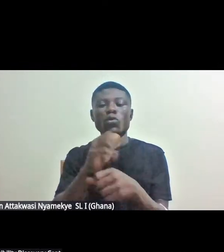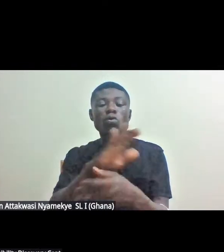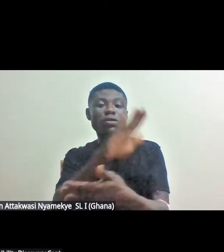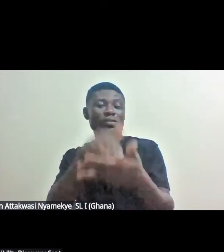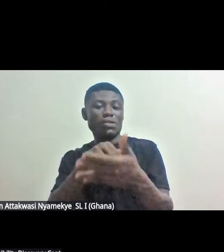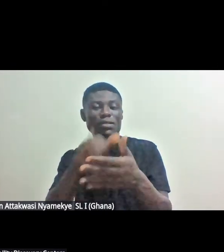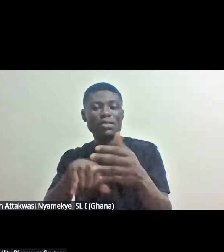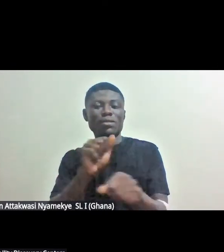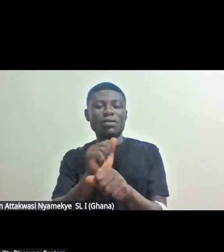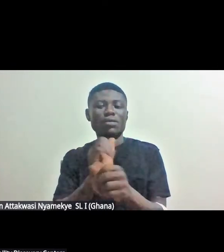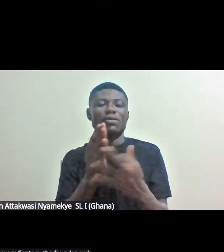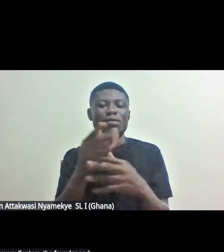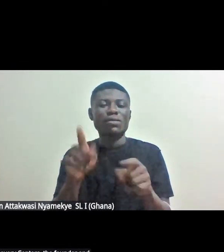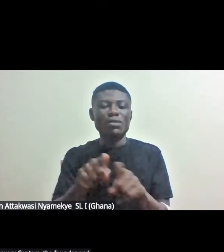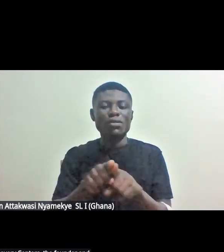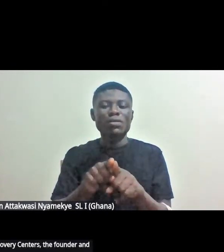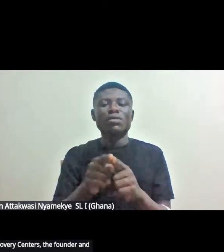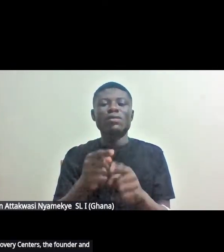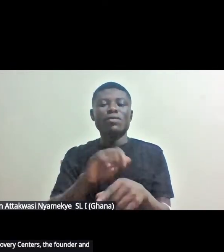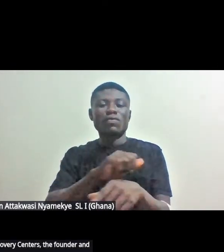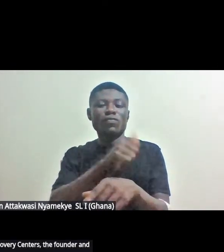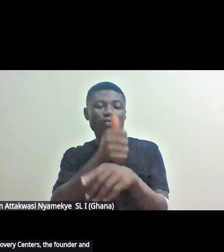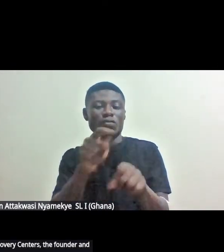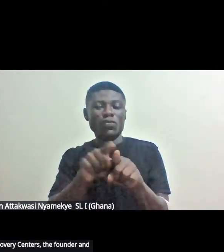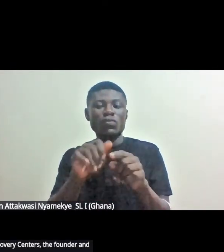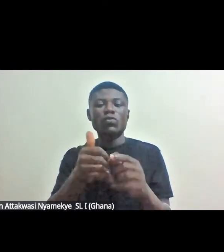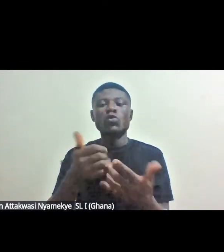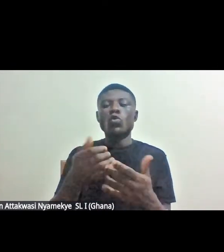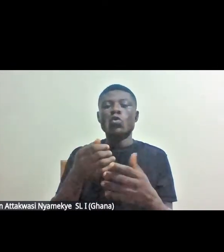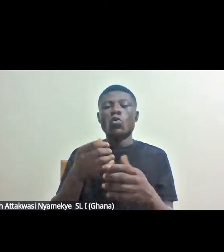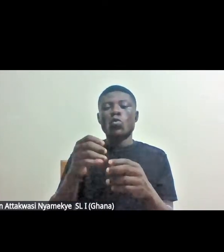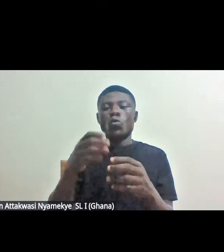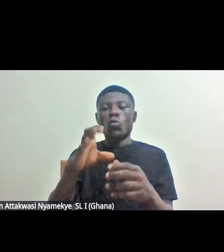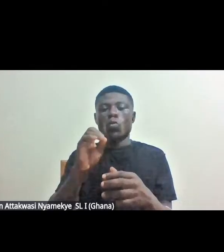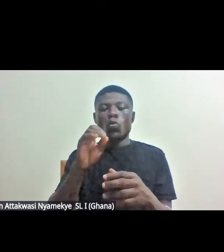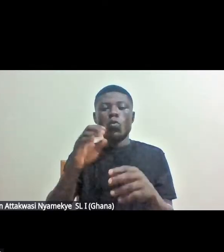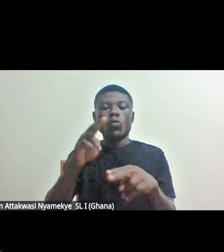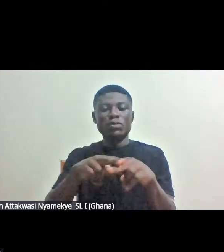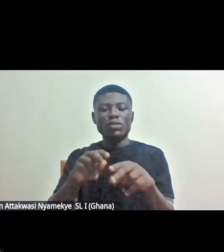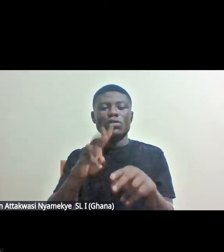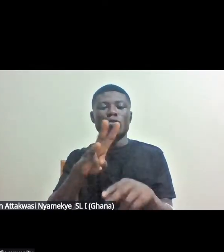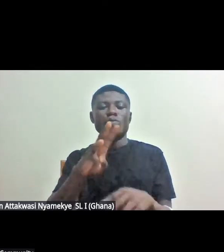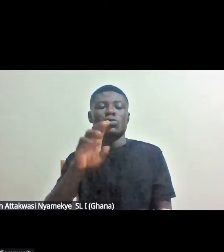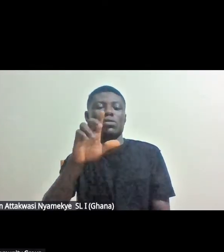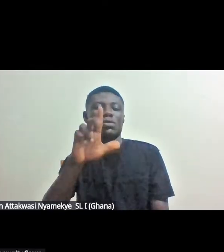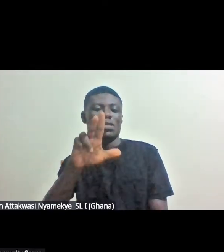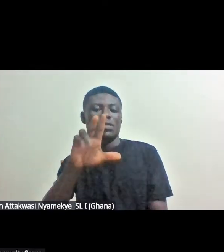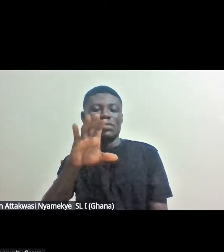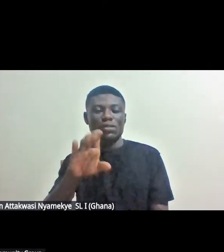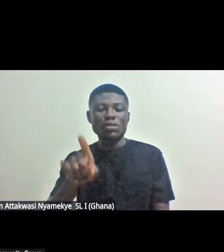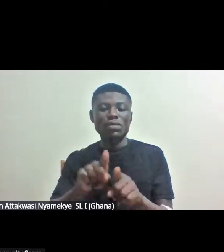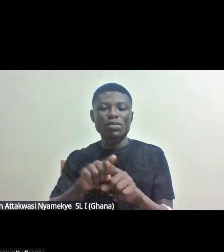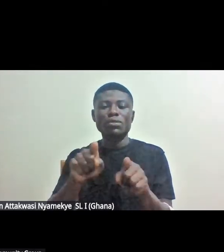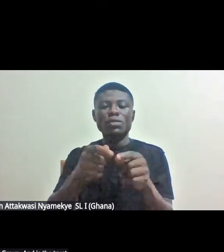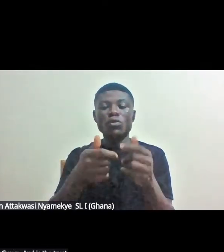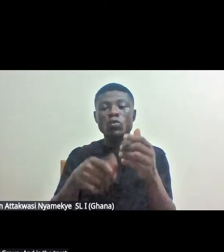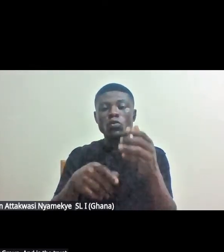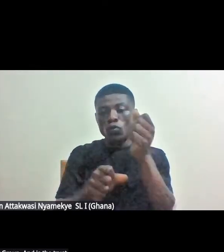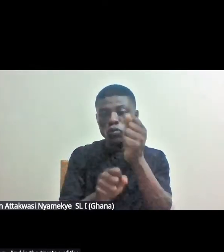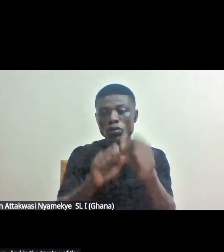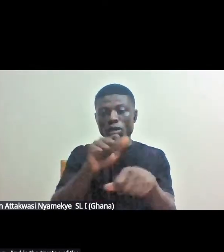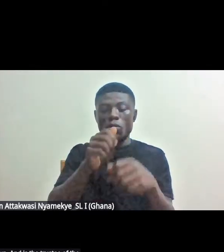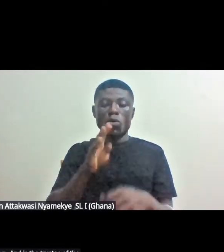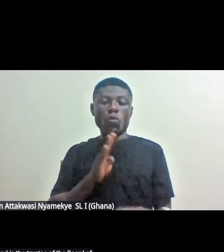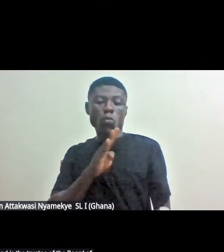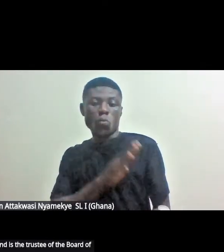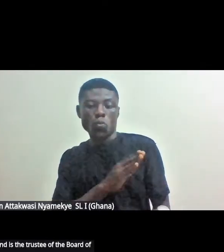the founder and co-chair for the W3C Immersive Captions Community Group, and is the trustee of the board of